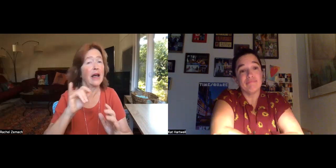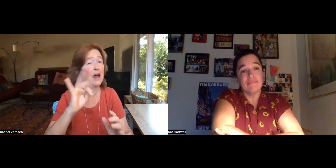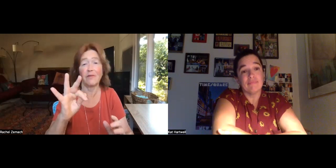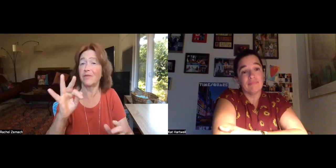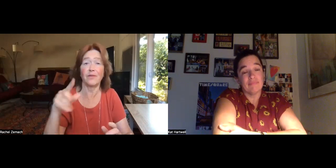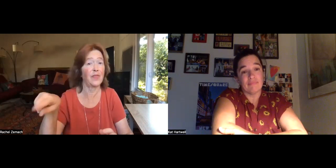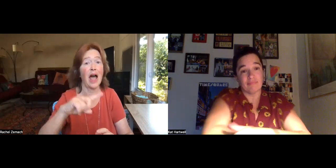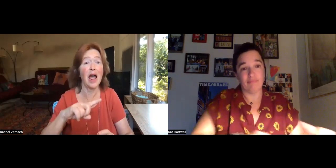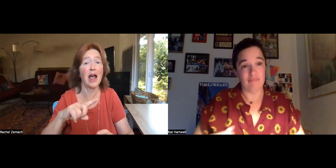if they